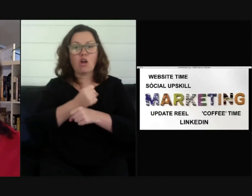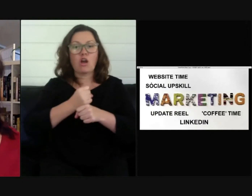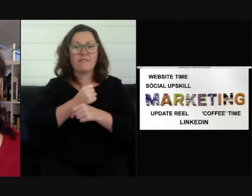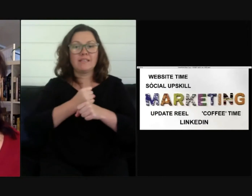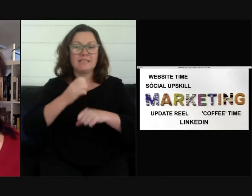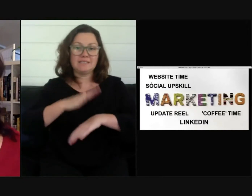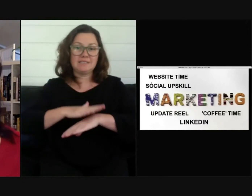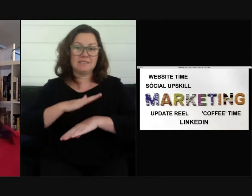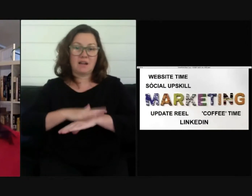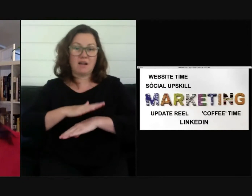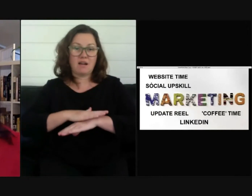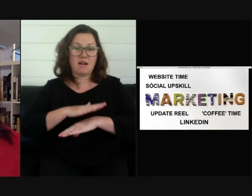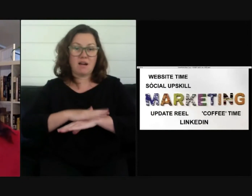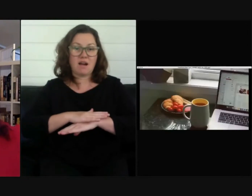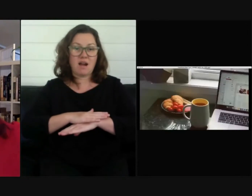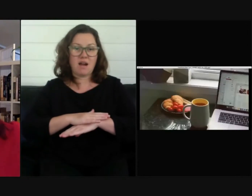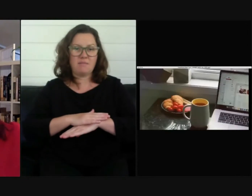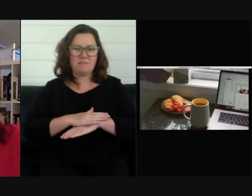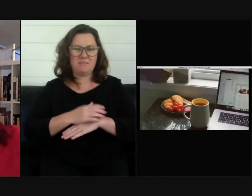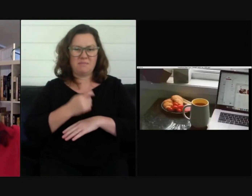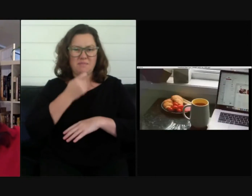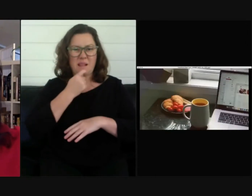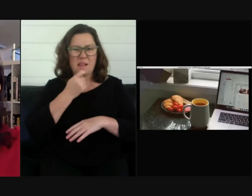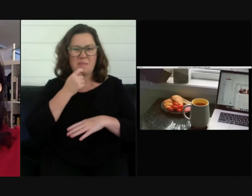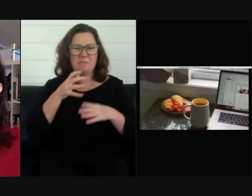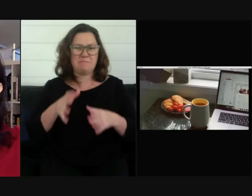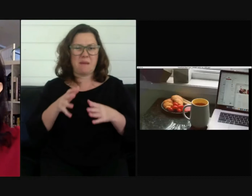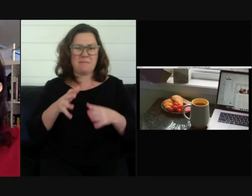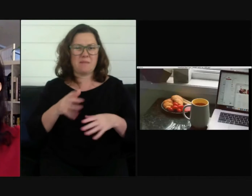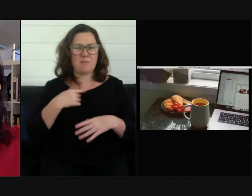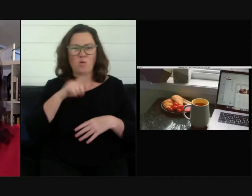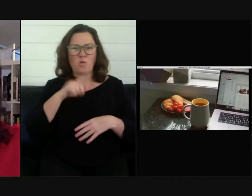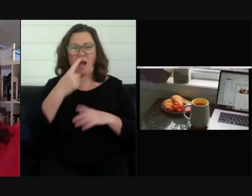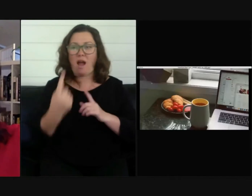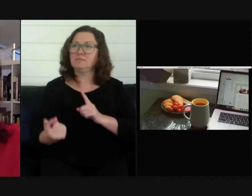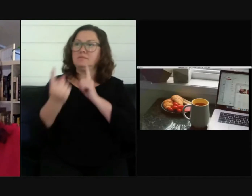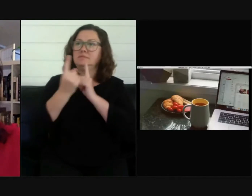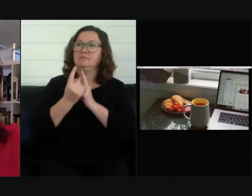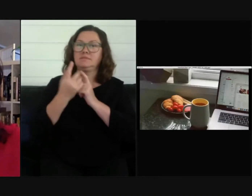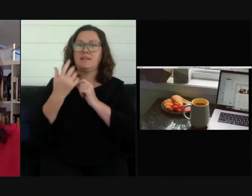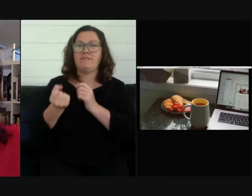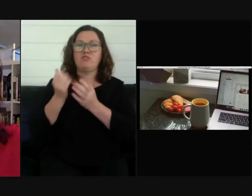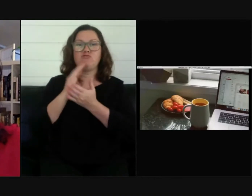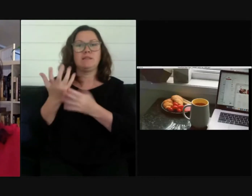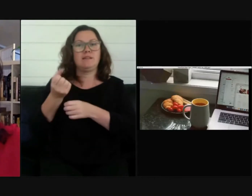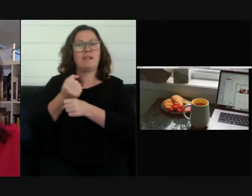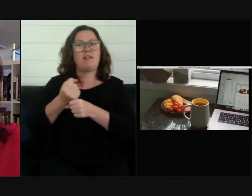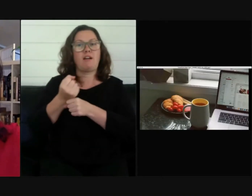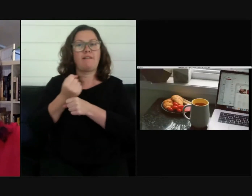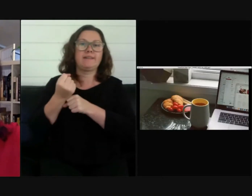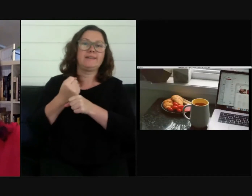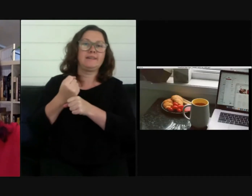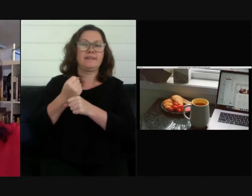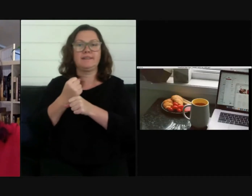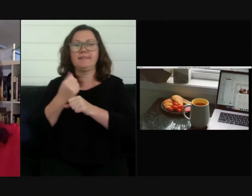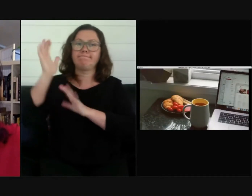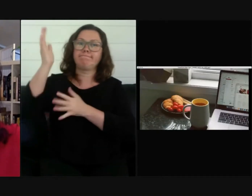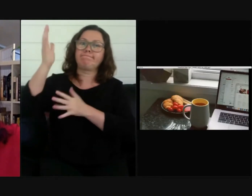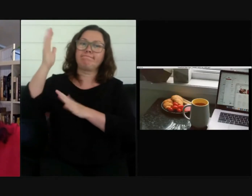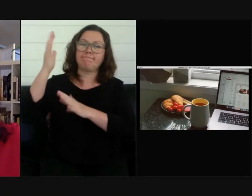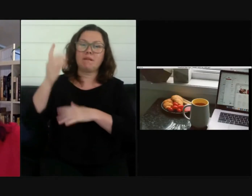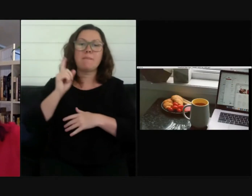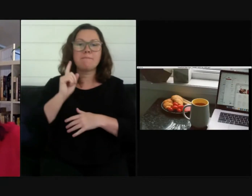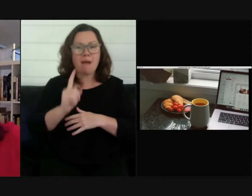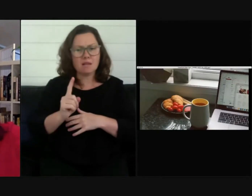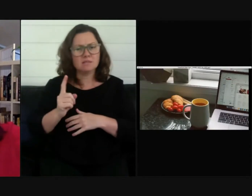can't have coffee in real life. But earlier I was talking about maintaining relationships with